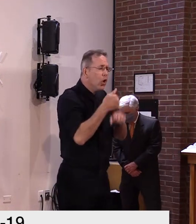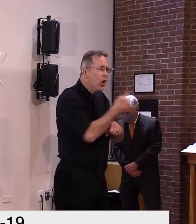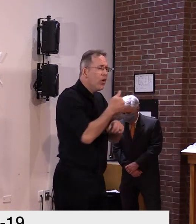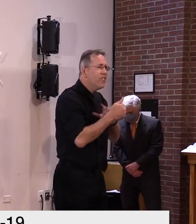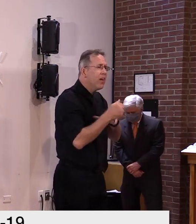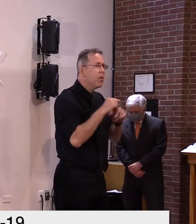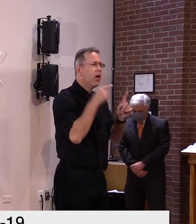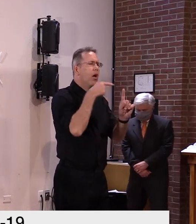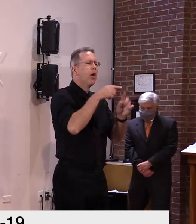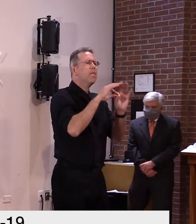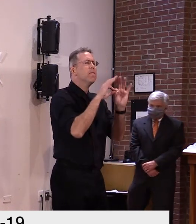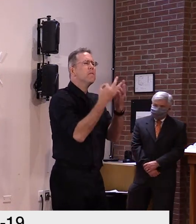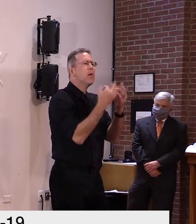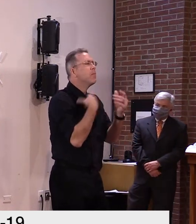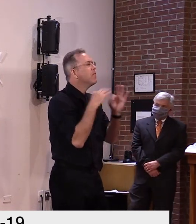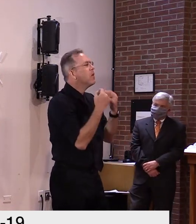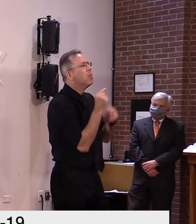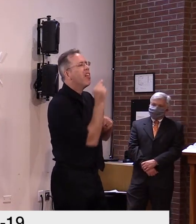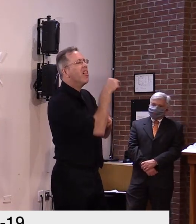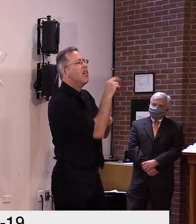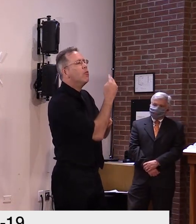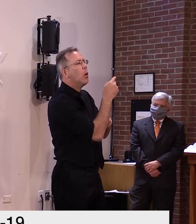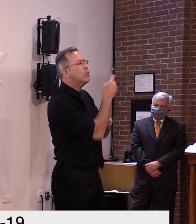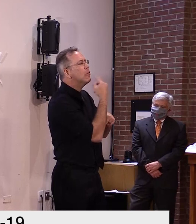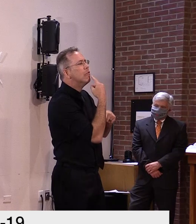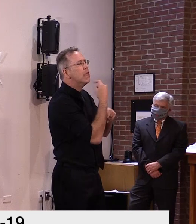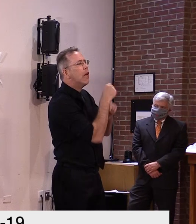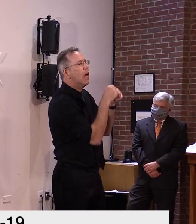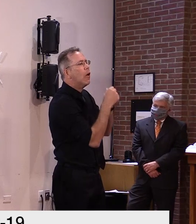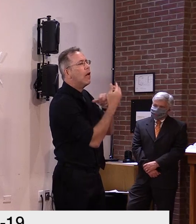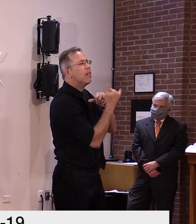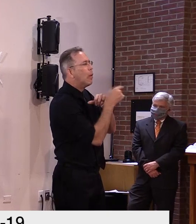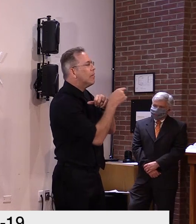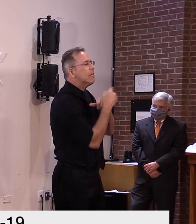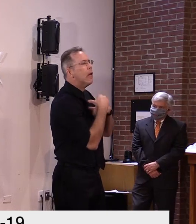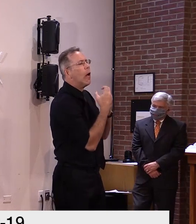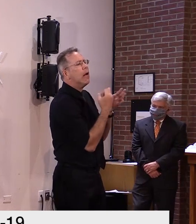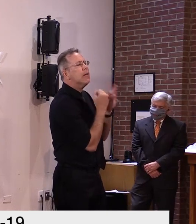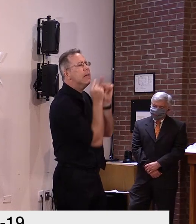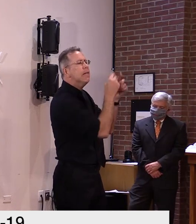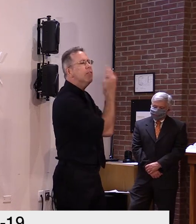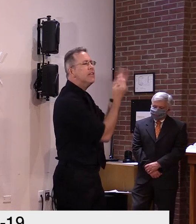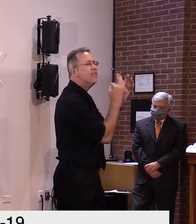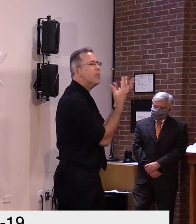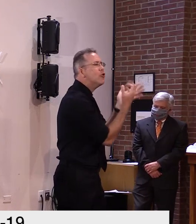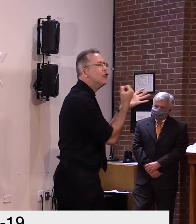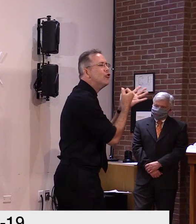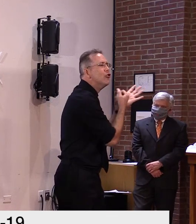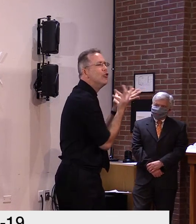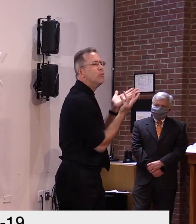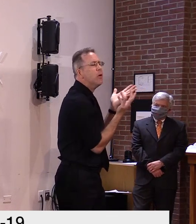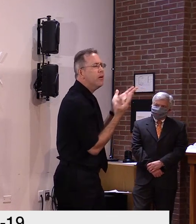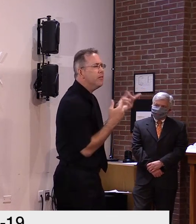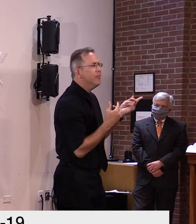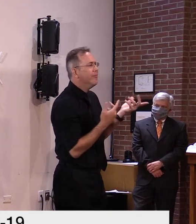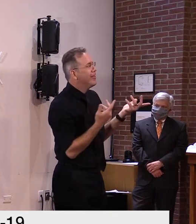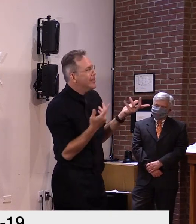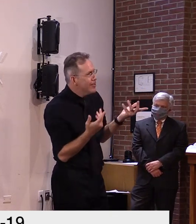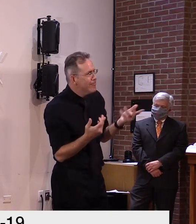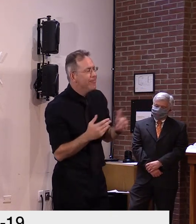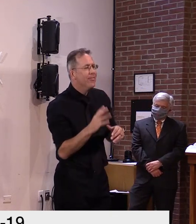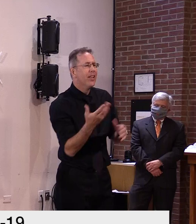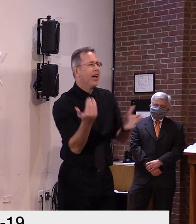do that, you know, not visit back and forth. Anything that can be prevented, we would ask you to adhere to the